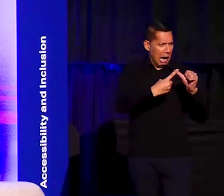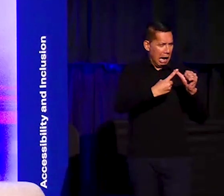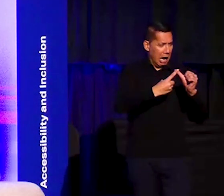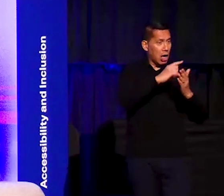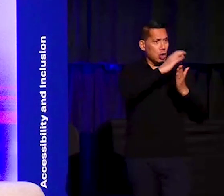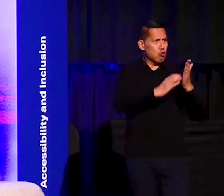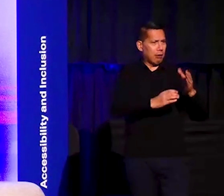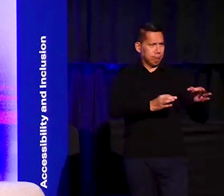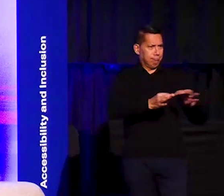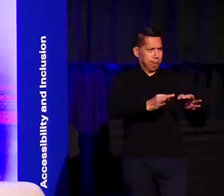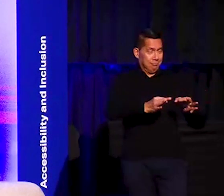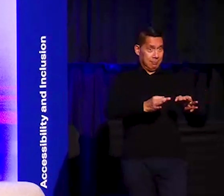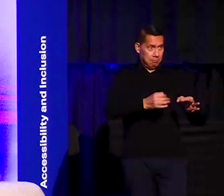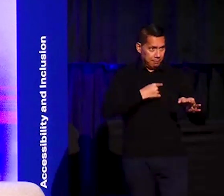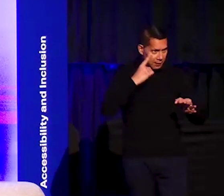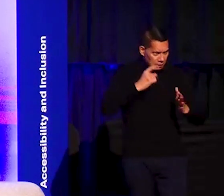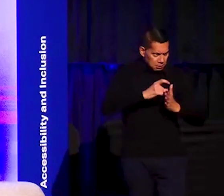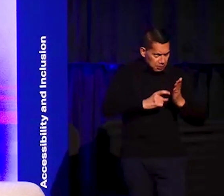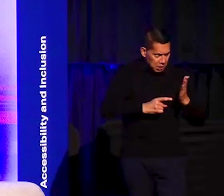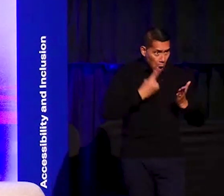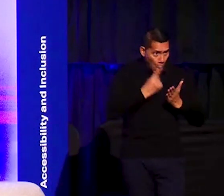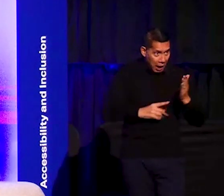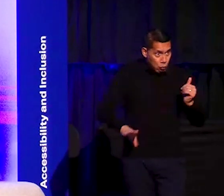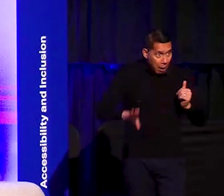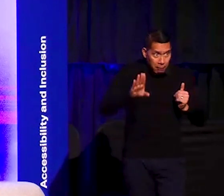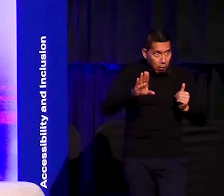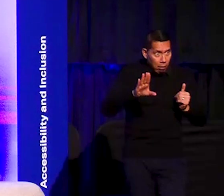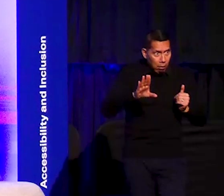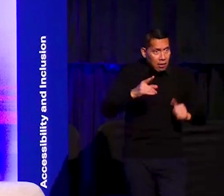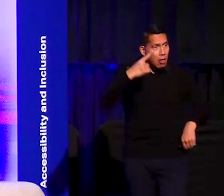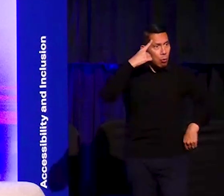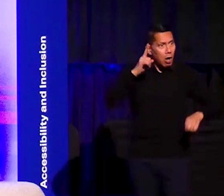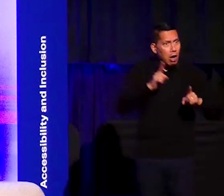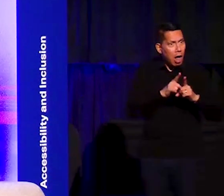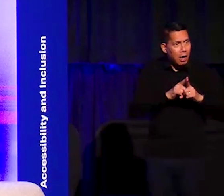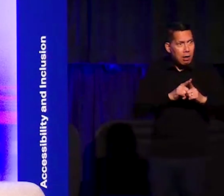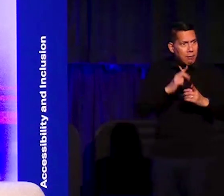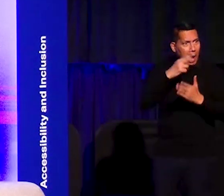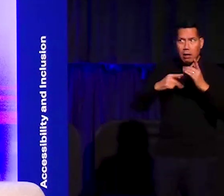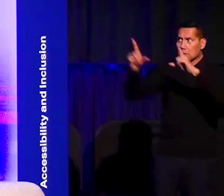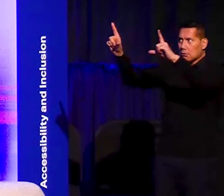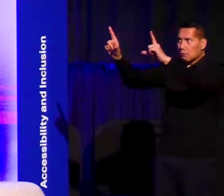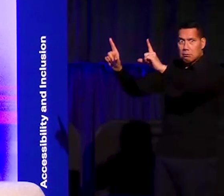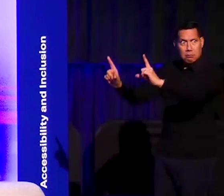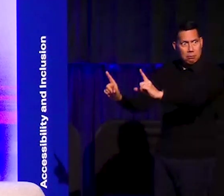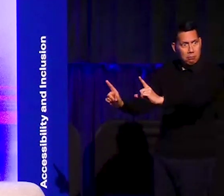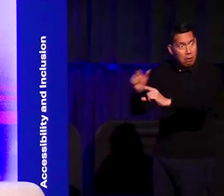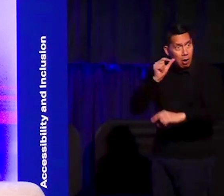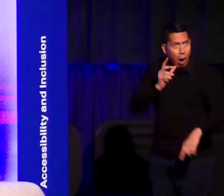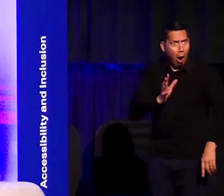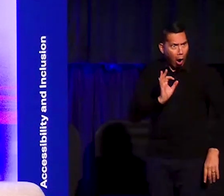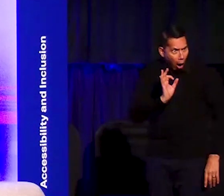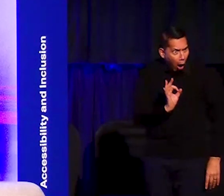building accessibility other than we should have a ramp. But they do know art. And they went, you know what?